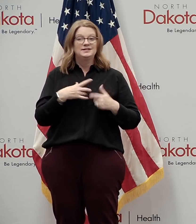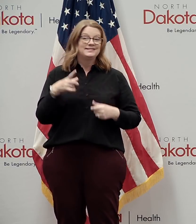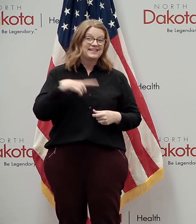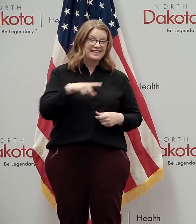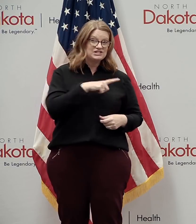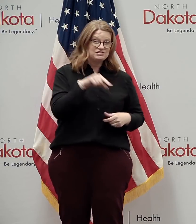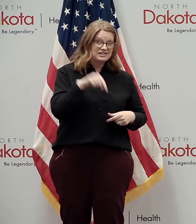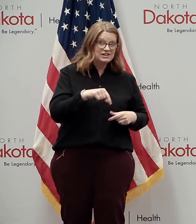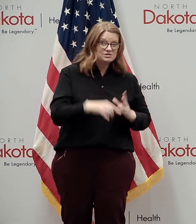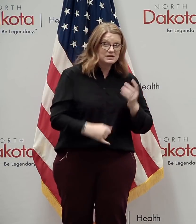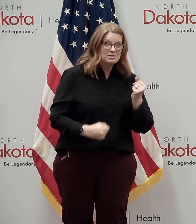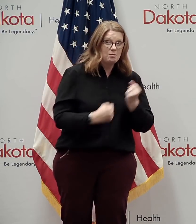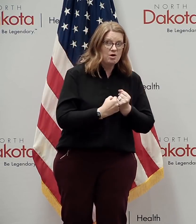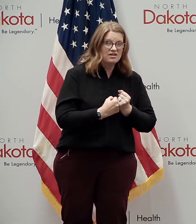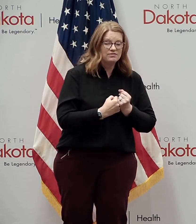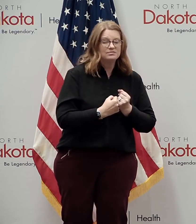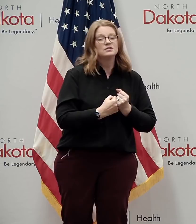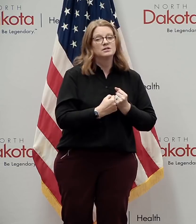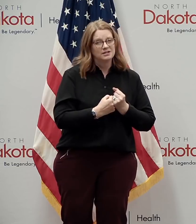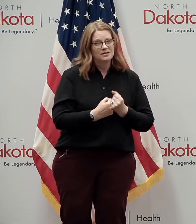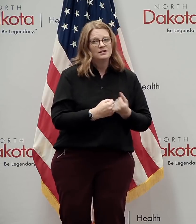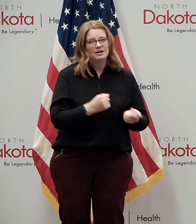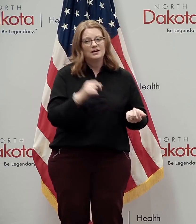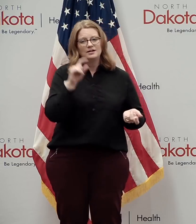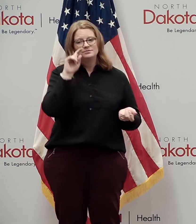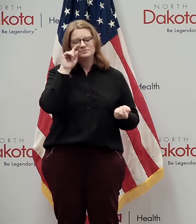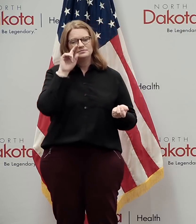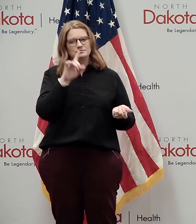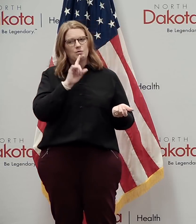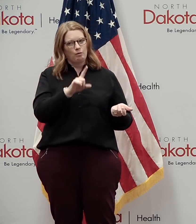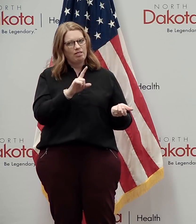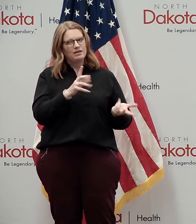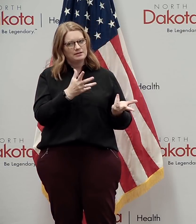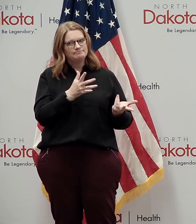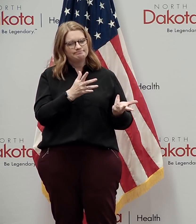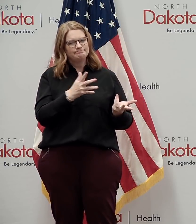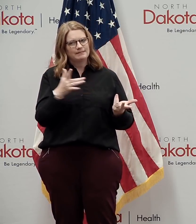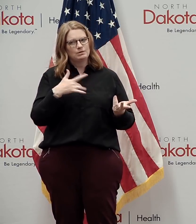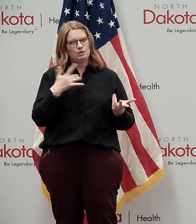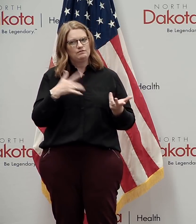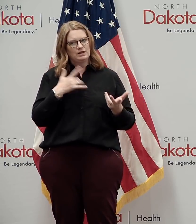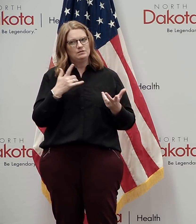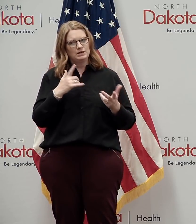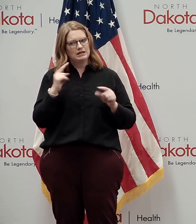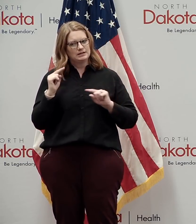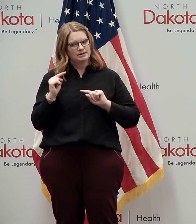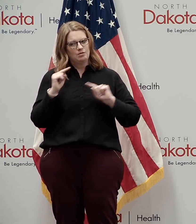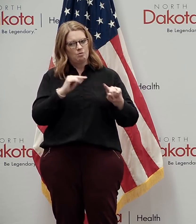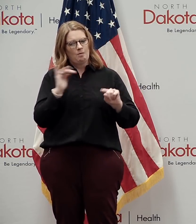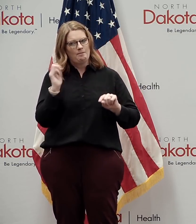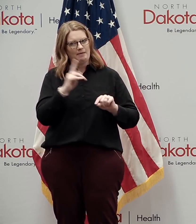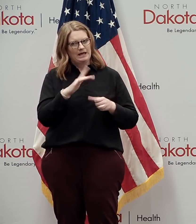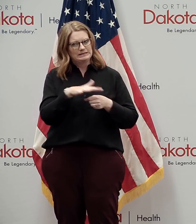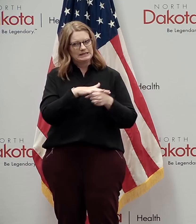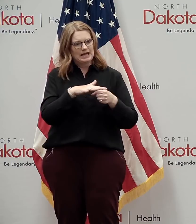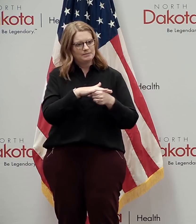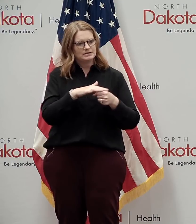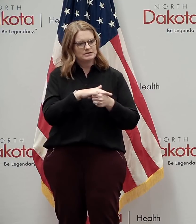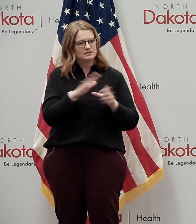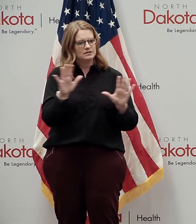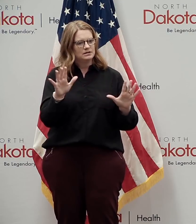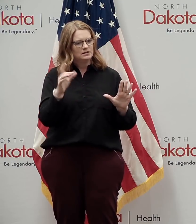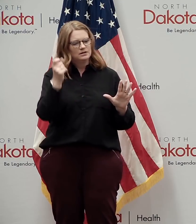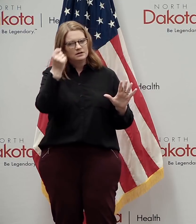supportive, so we have a great foundation on which to return to campus in the fall. And make no